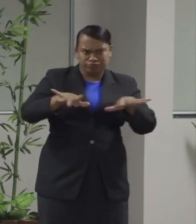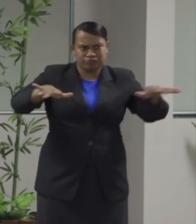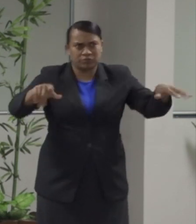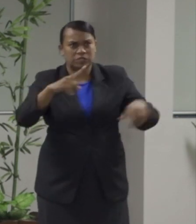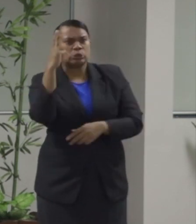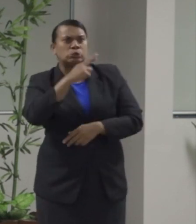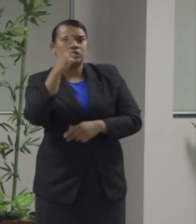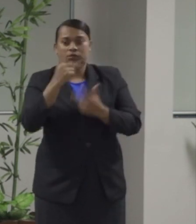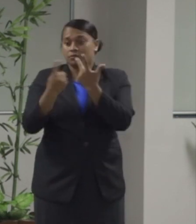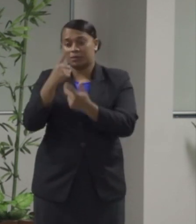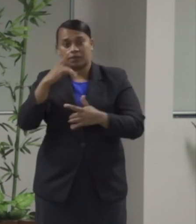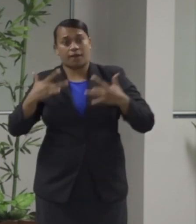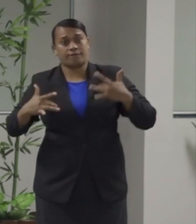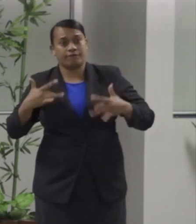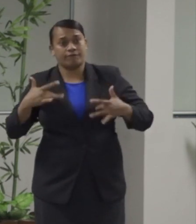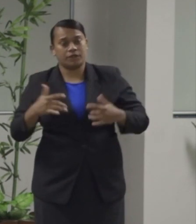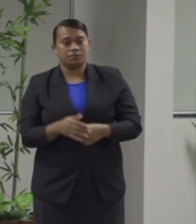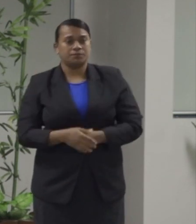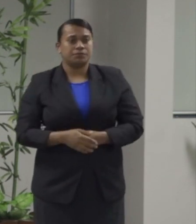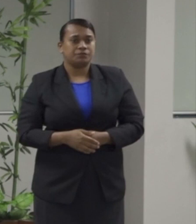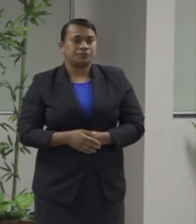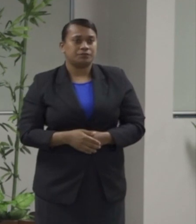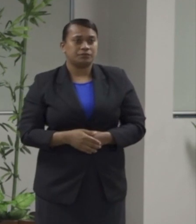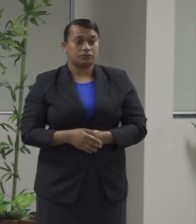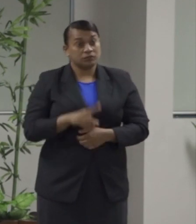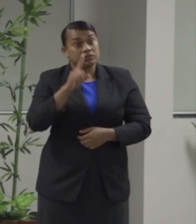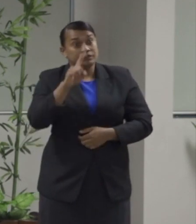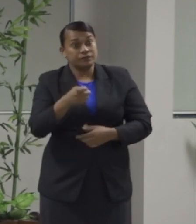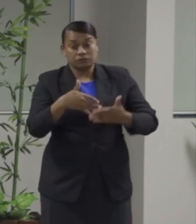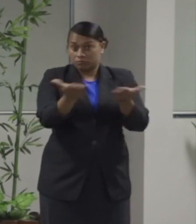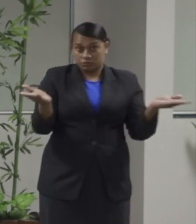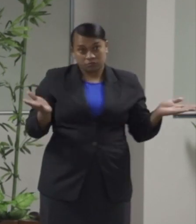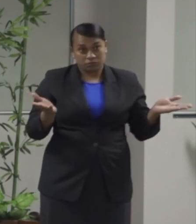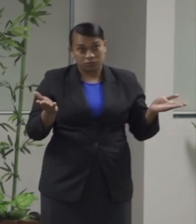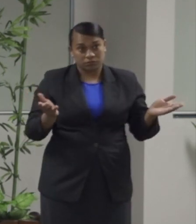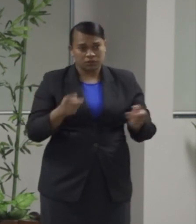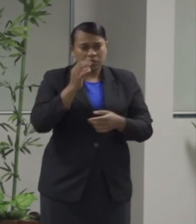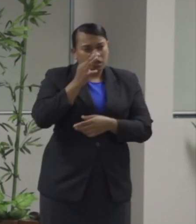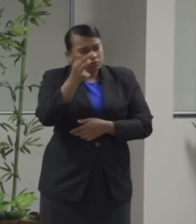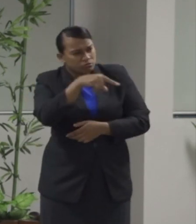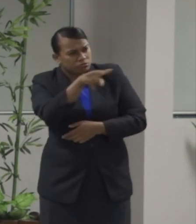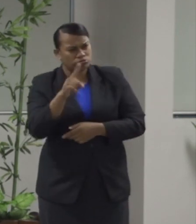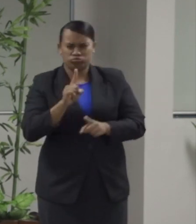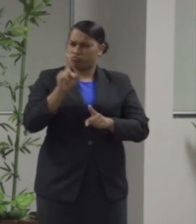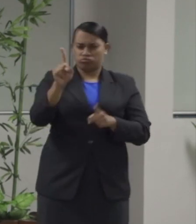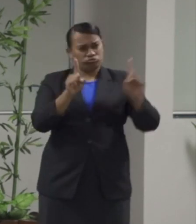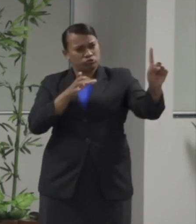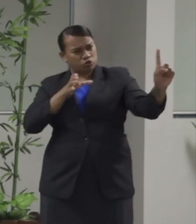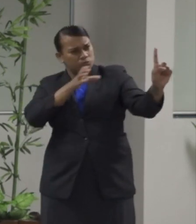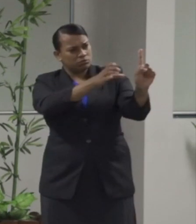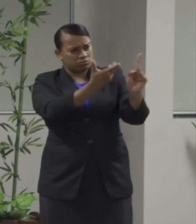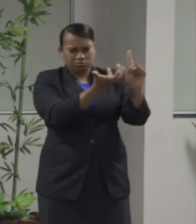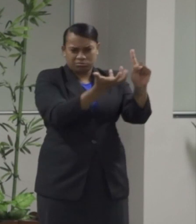risk. If you've been directed into compulsory self-quarantine or know someone who has been ordered into